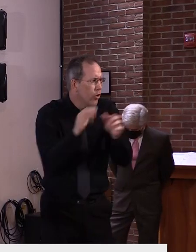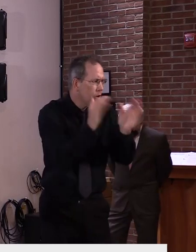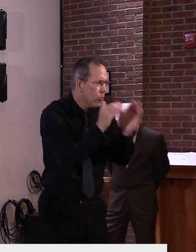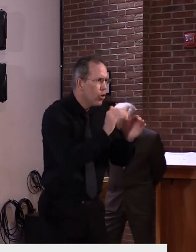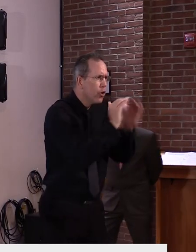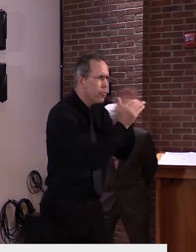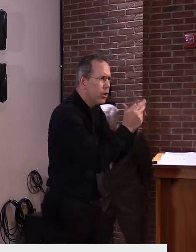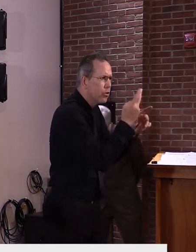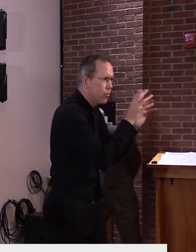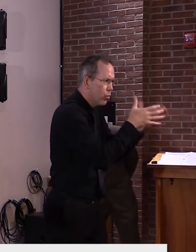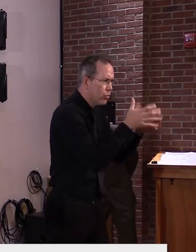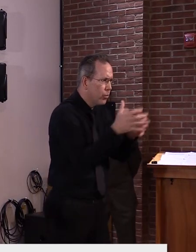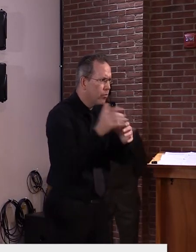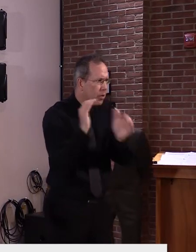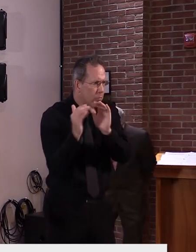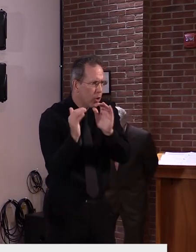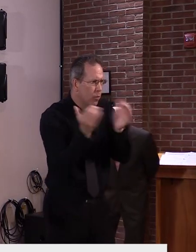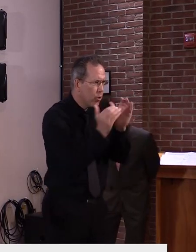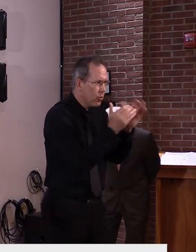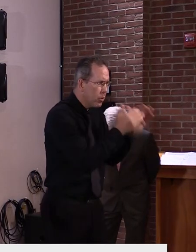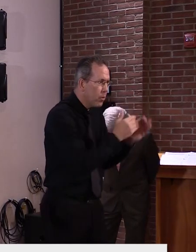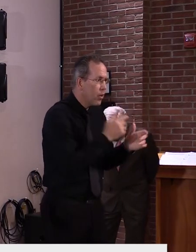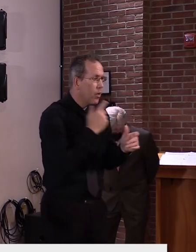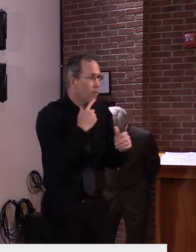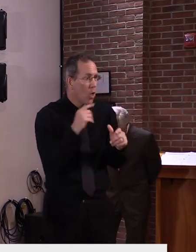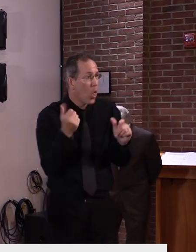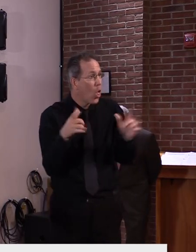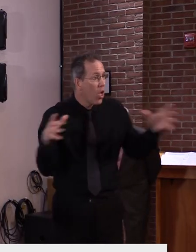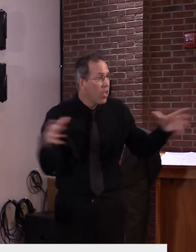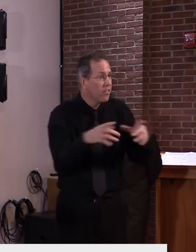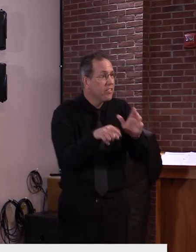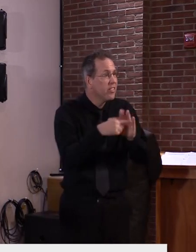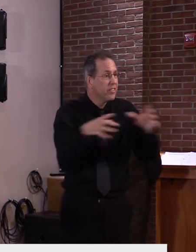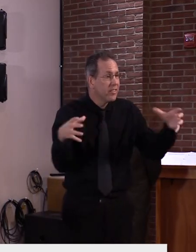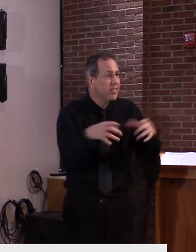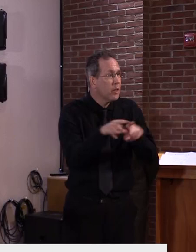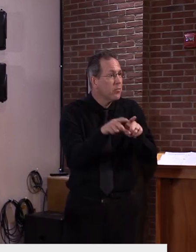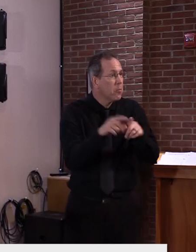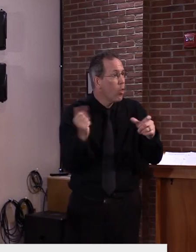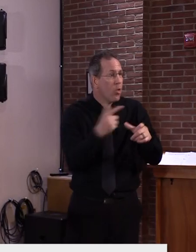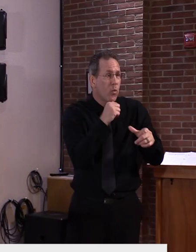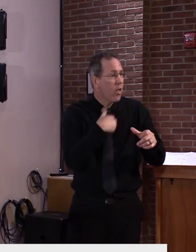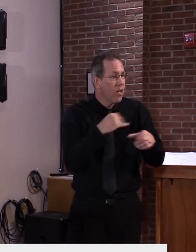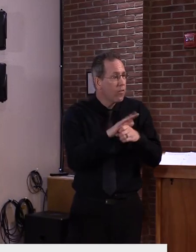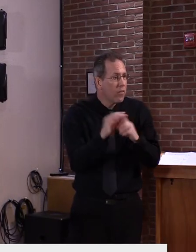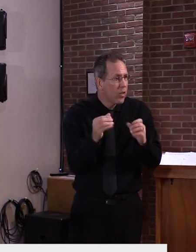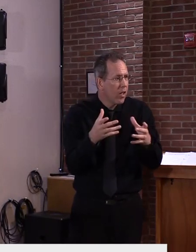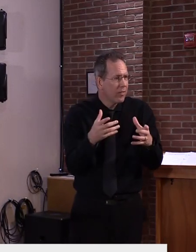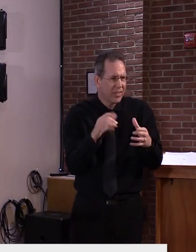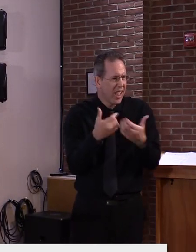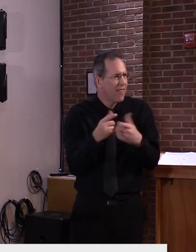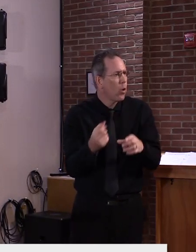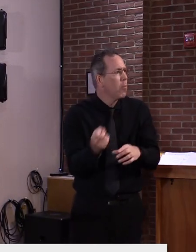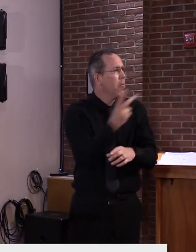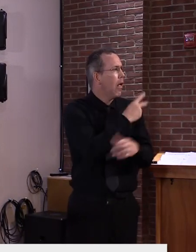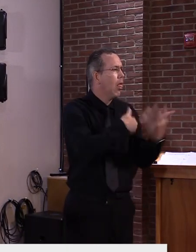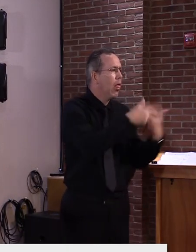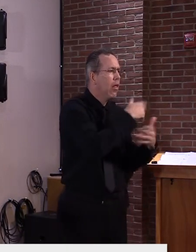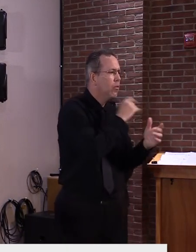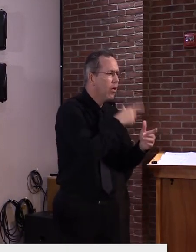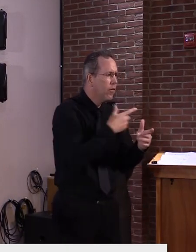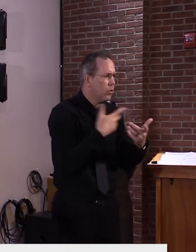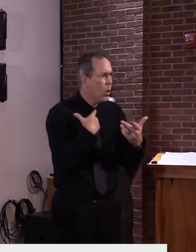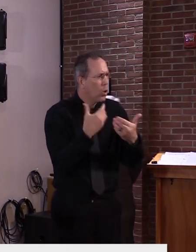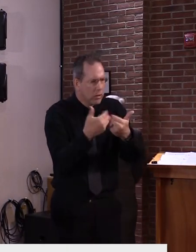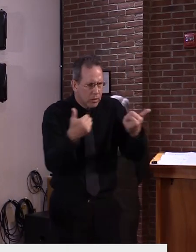will. We've tried to keep things less complicated right now, and it wasn't that approval process that has